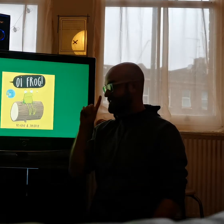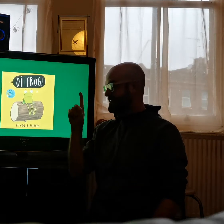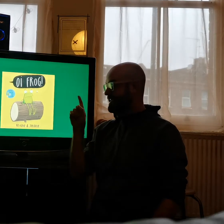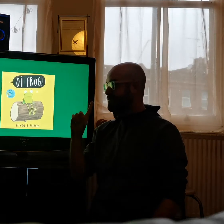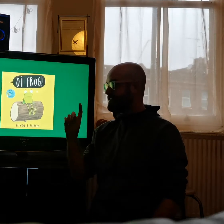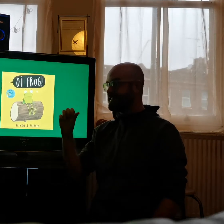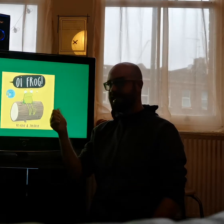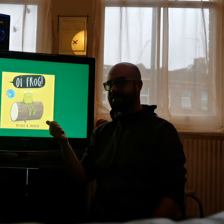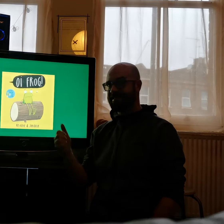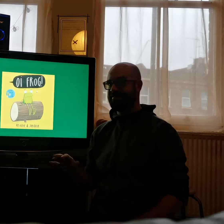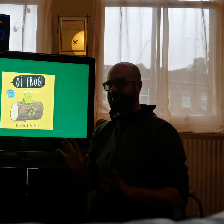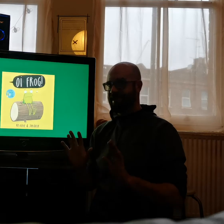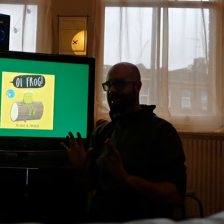Let's see what's next. Ready?